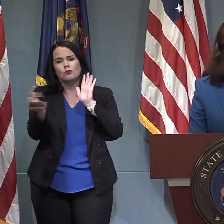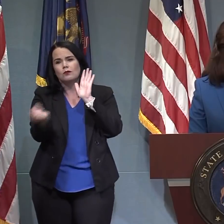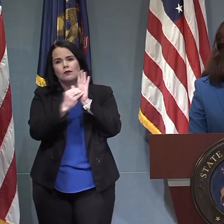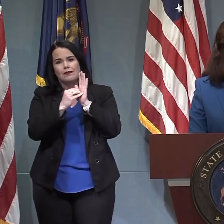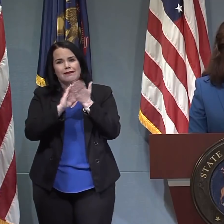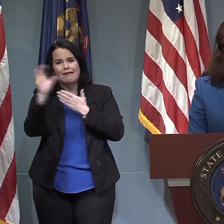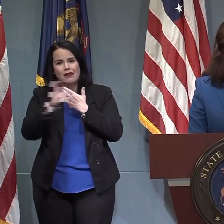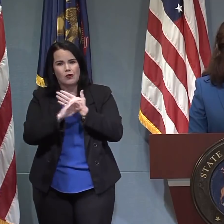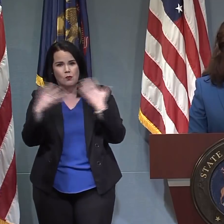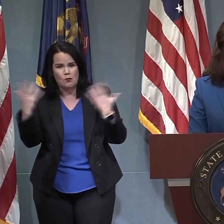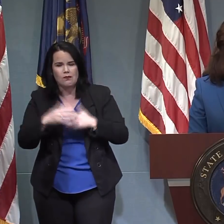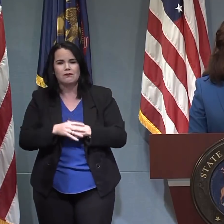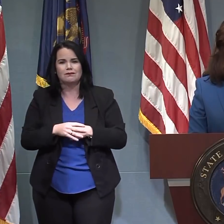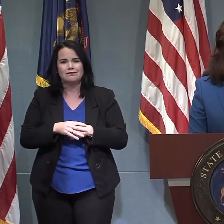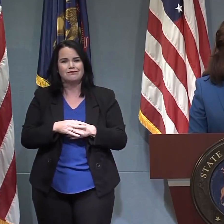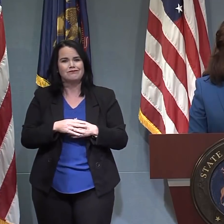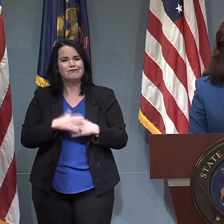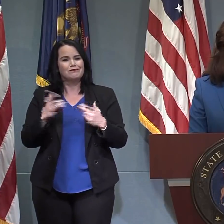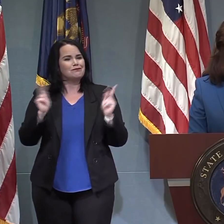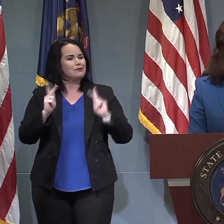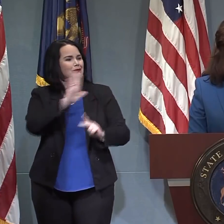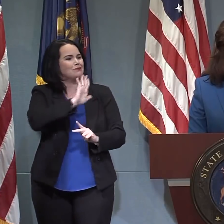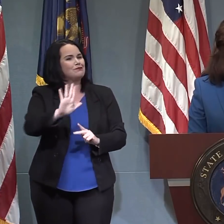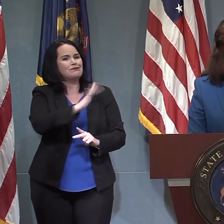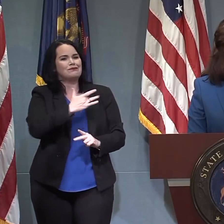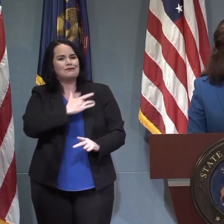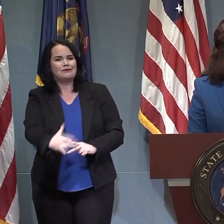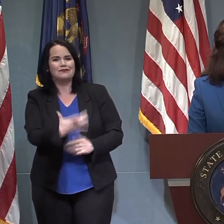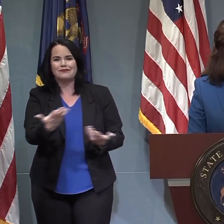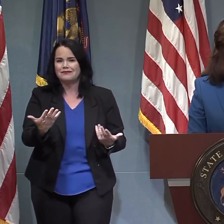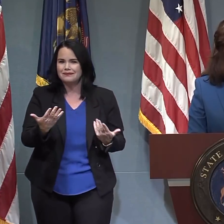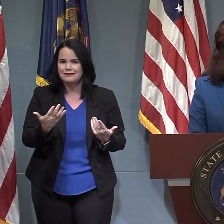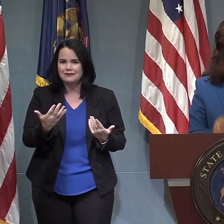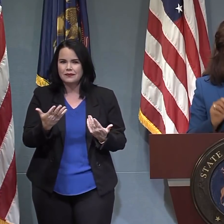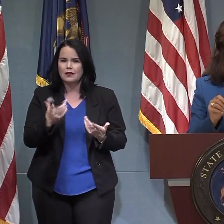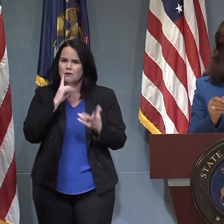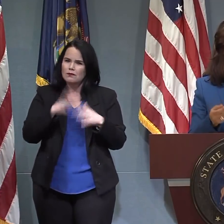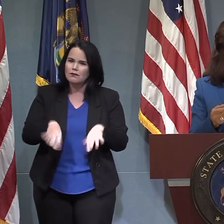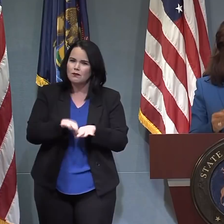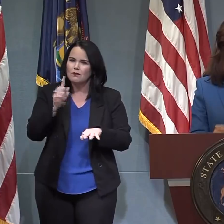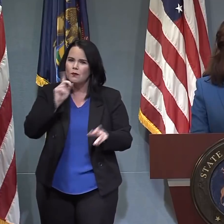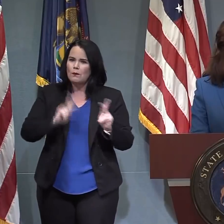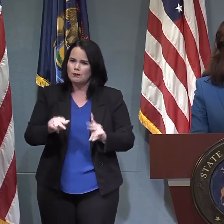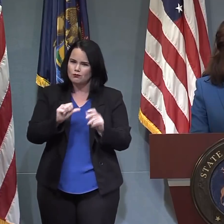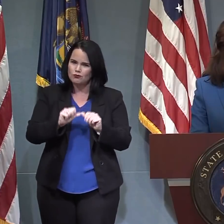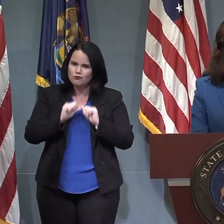human behavior. And that's why it's so important that everyone continues to do their part. That's how we